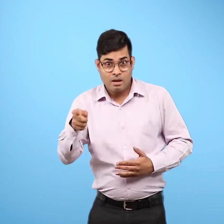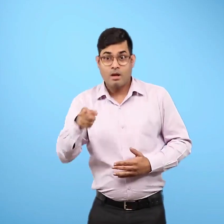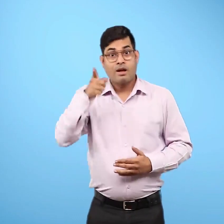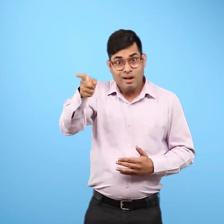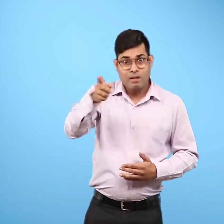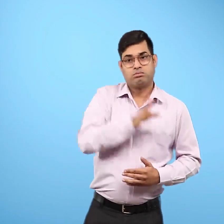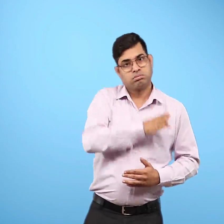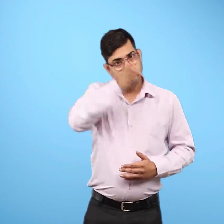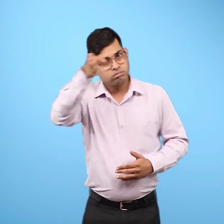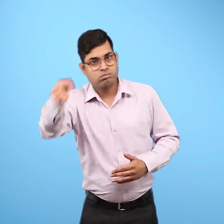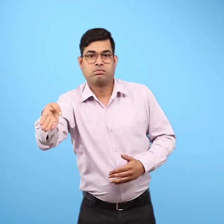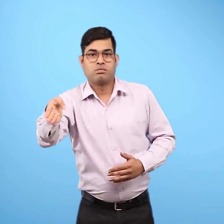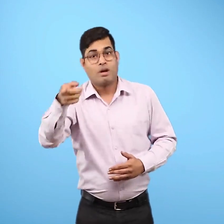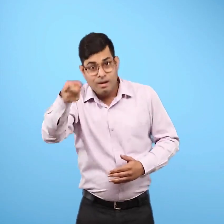area and spoke to the people.